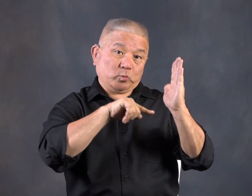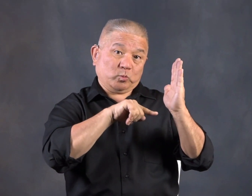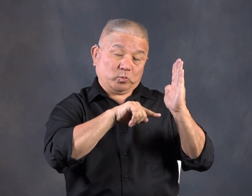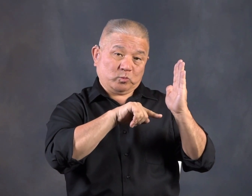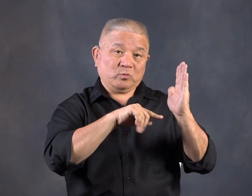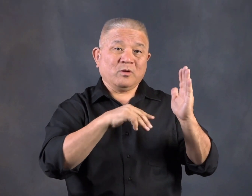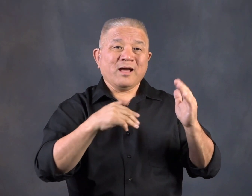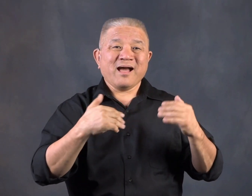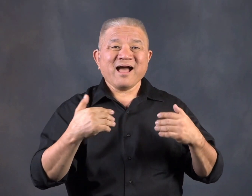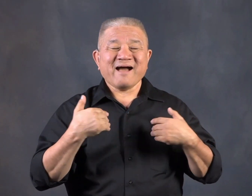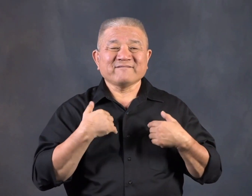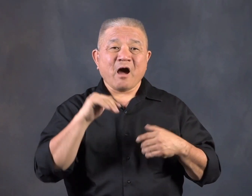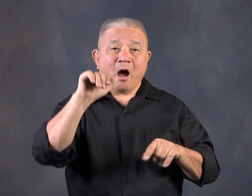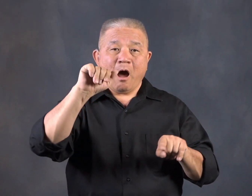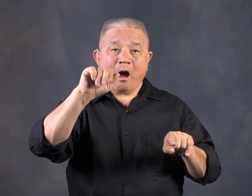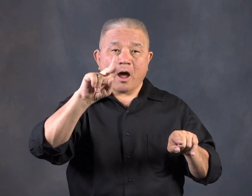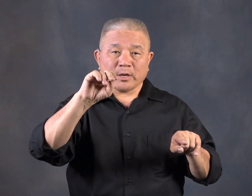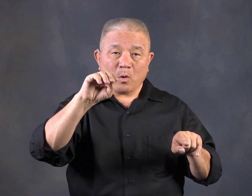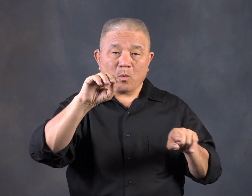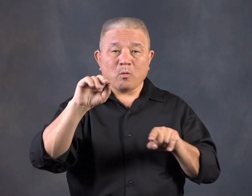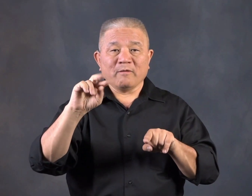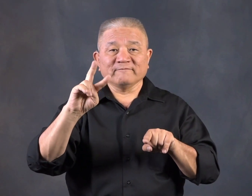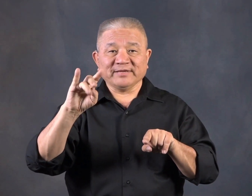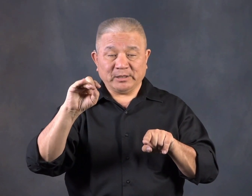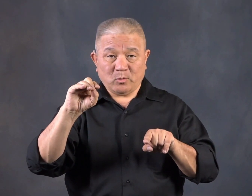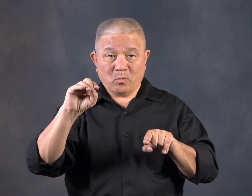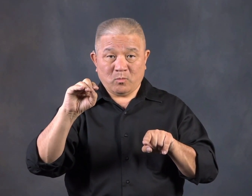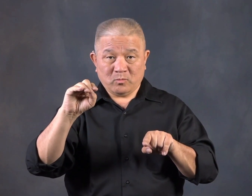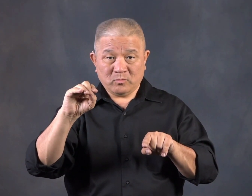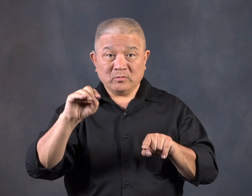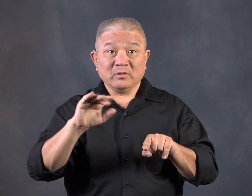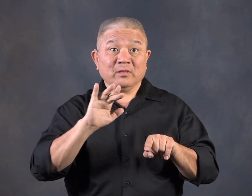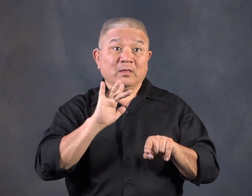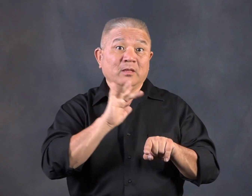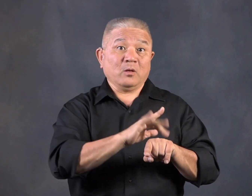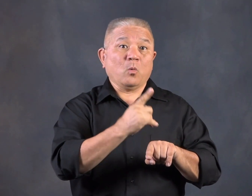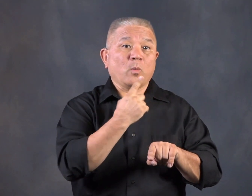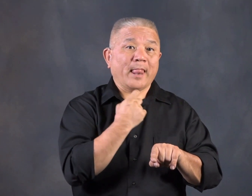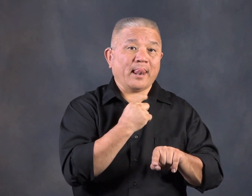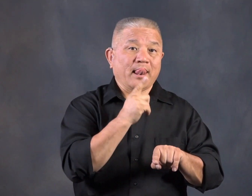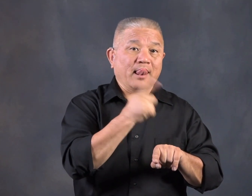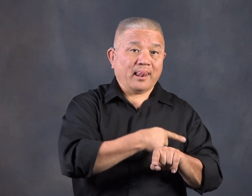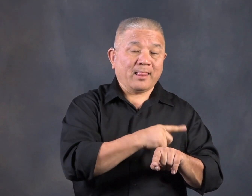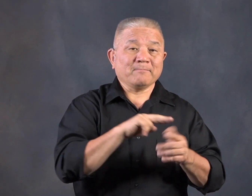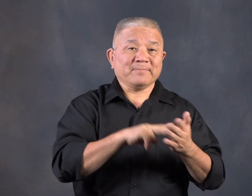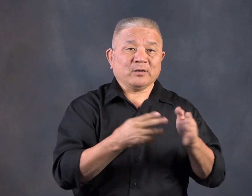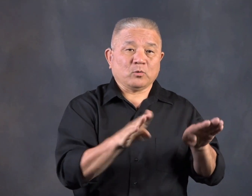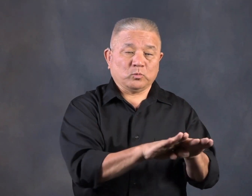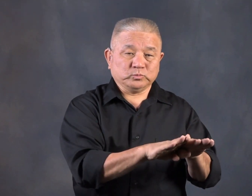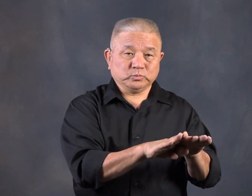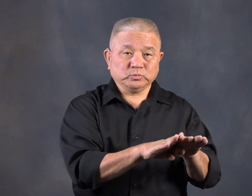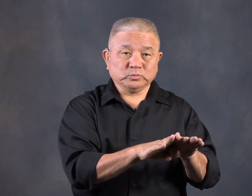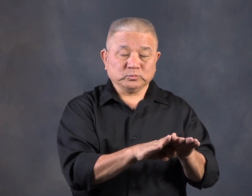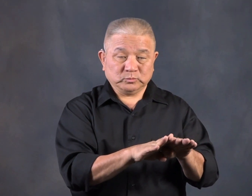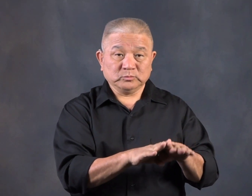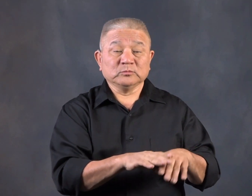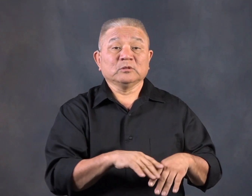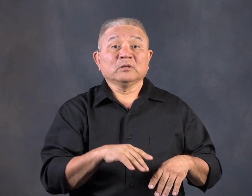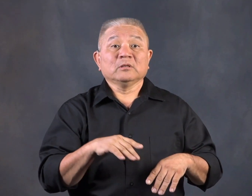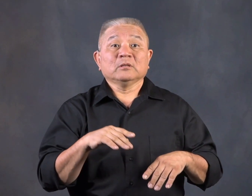can see audio and video icons. So if you click on the audio, it will be red and a slash will